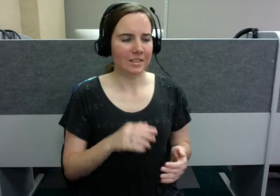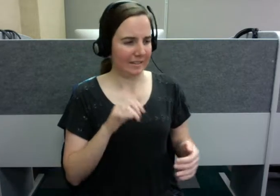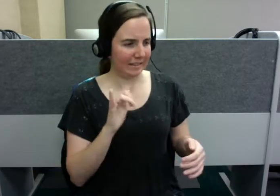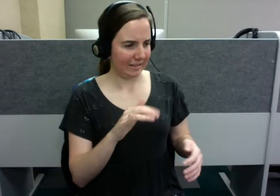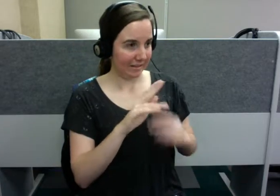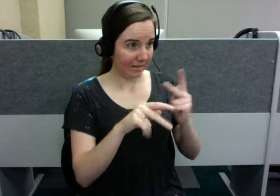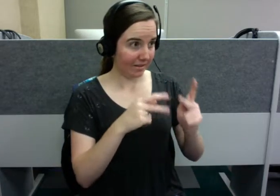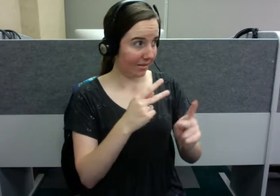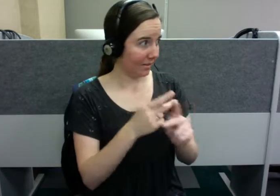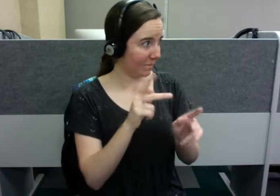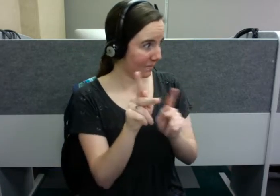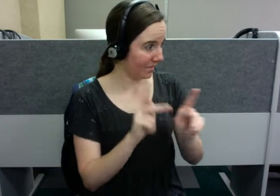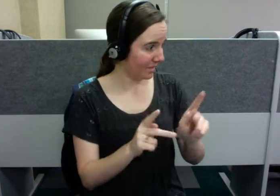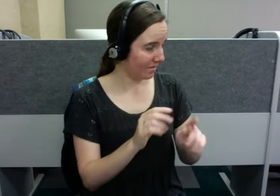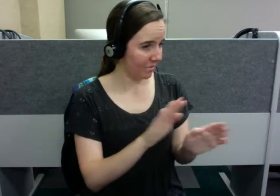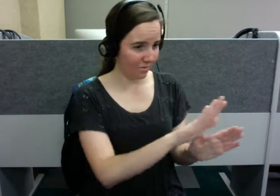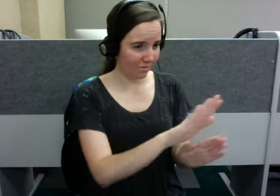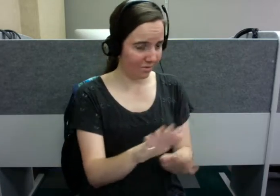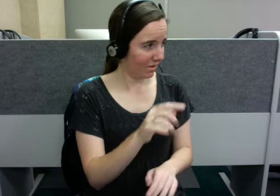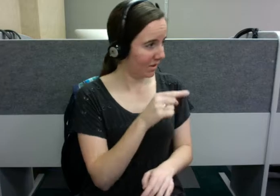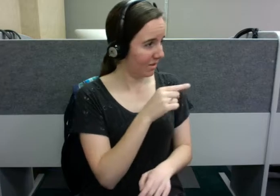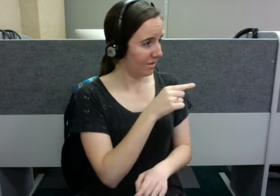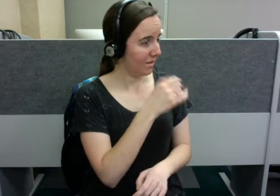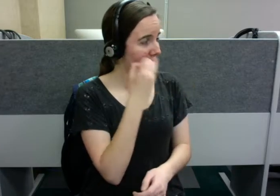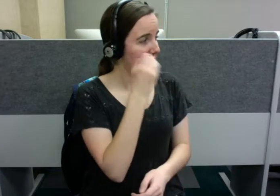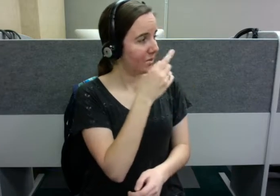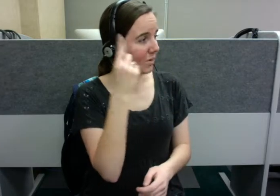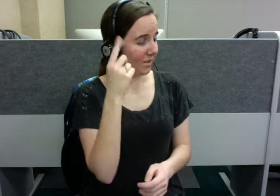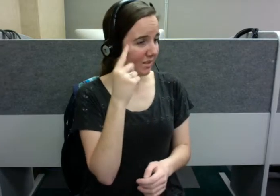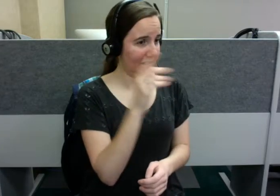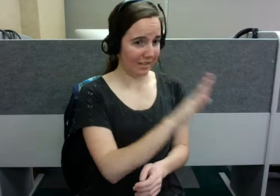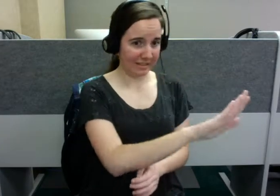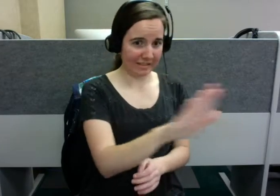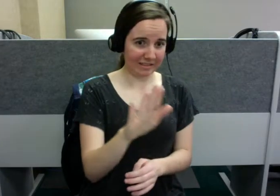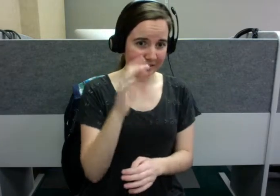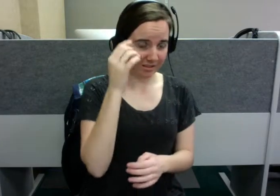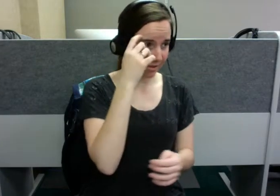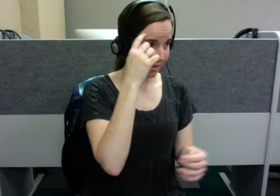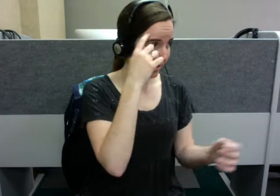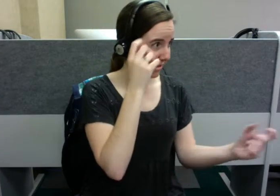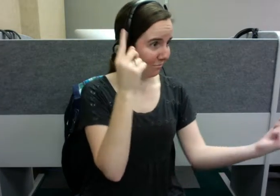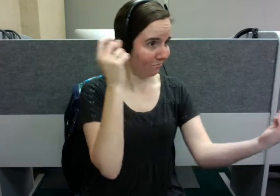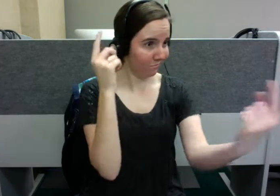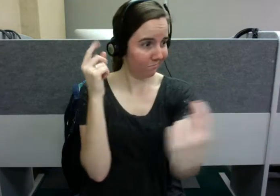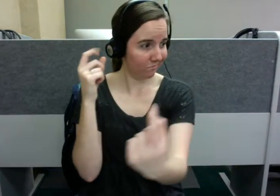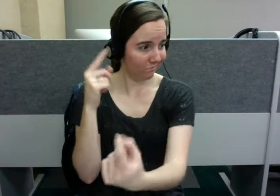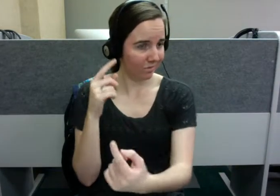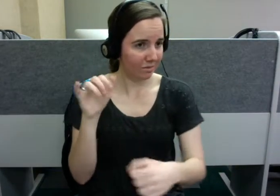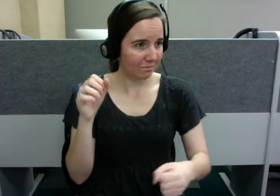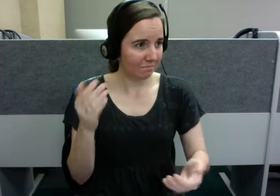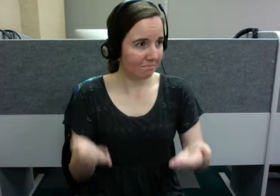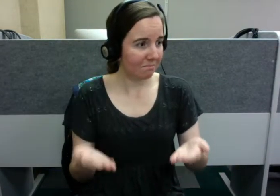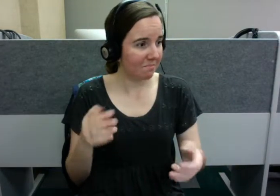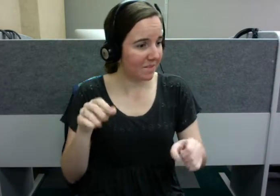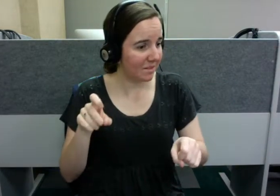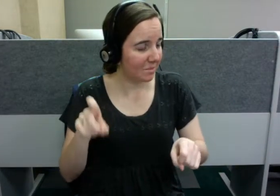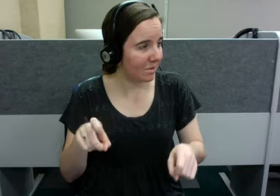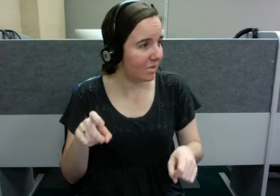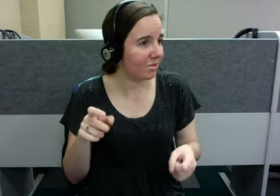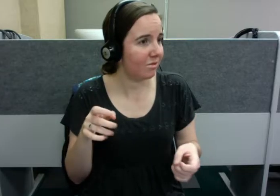their thoughts collectively, it might be time to think about it because, dude, 4 years.